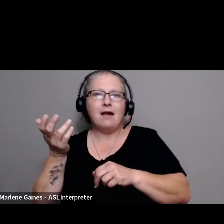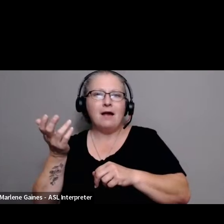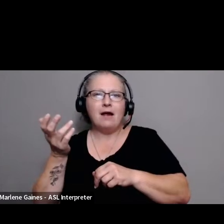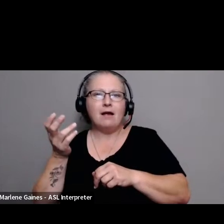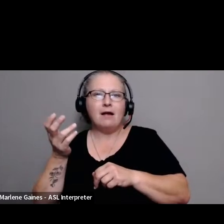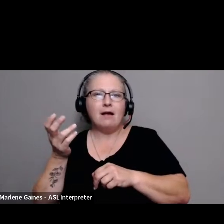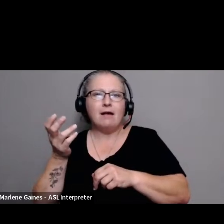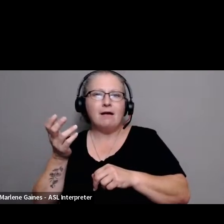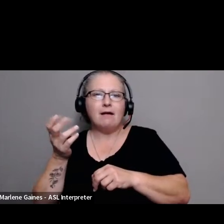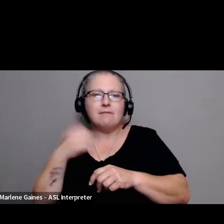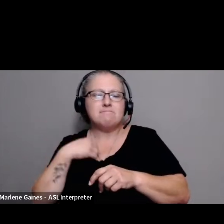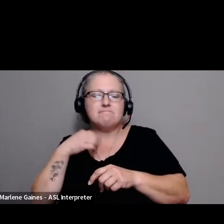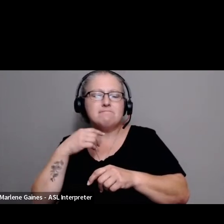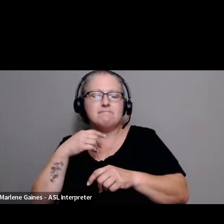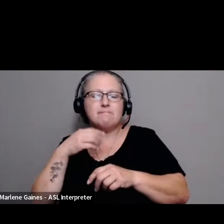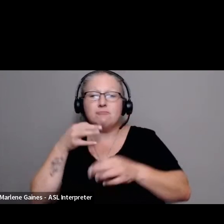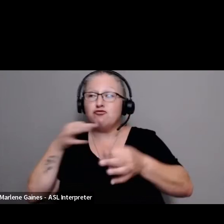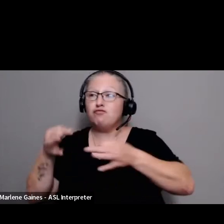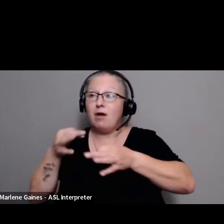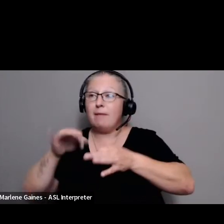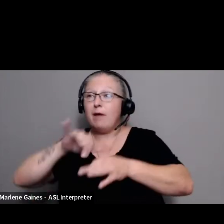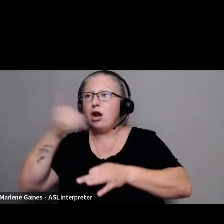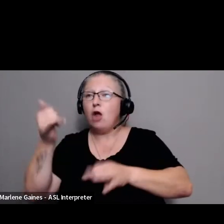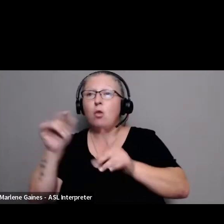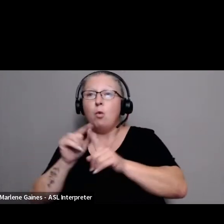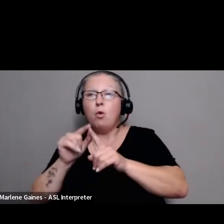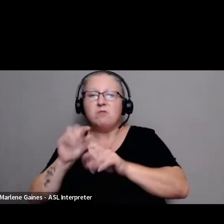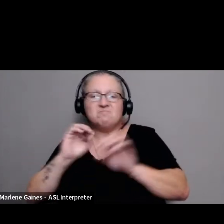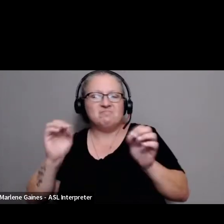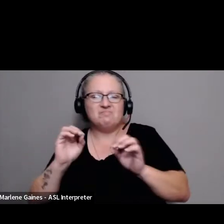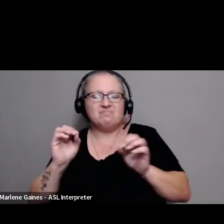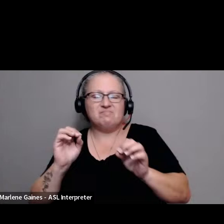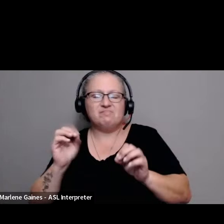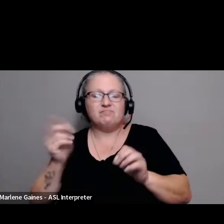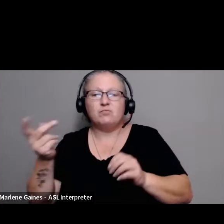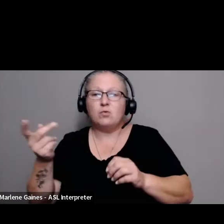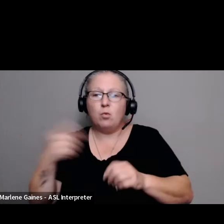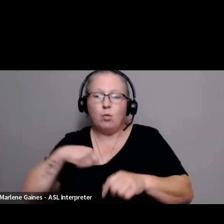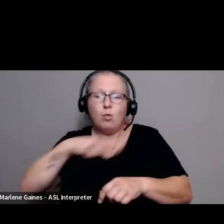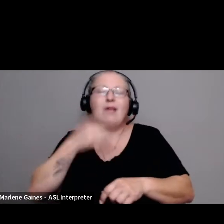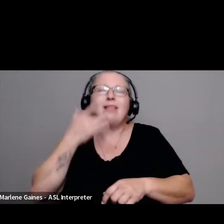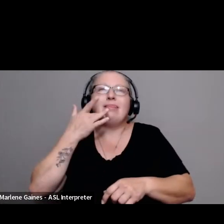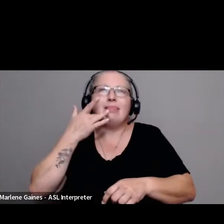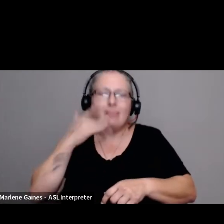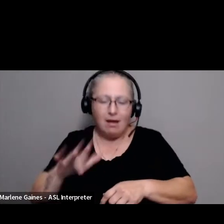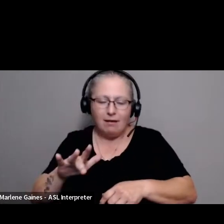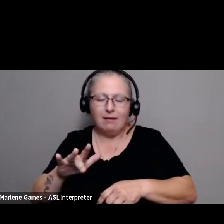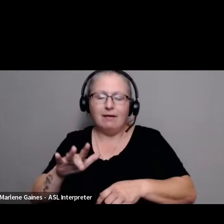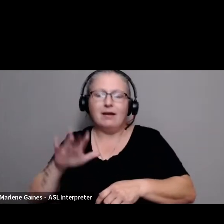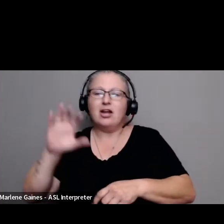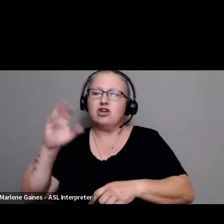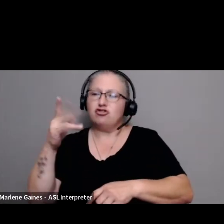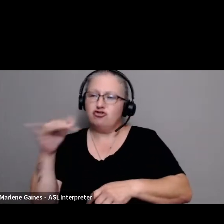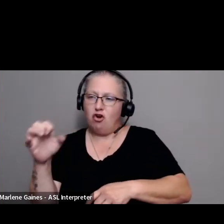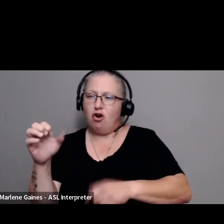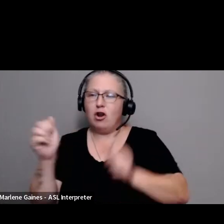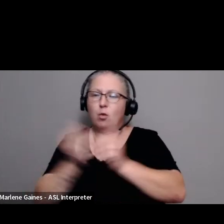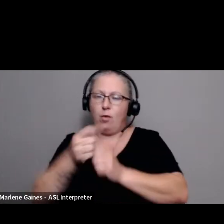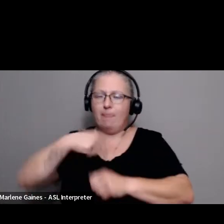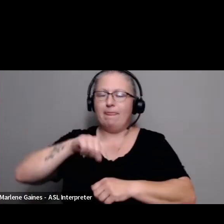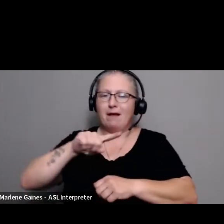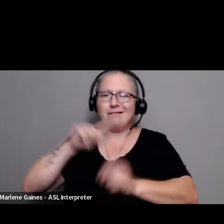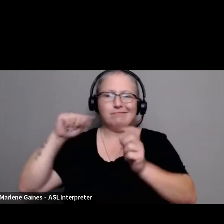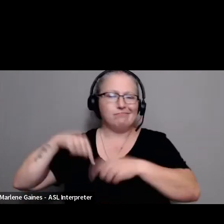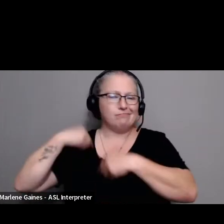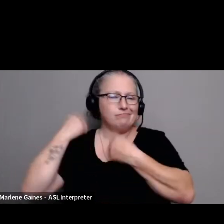no better words that could describe how I feel. We're incredibly lucky to have Charlie here, a longtime